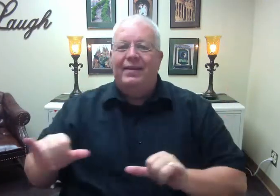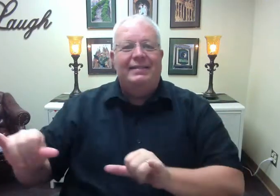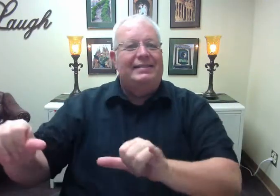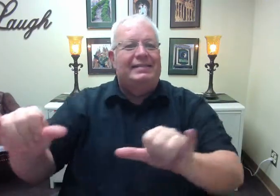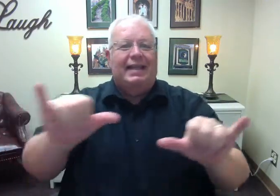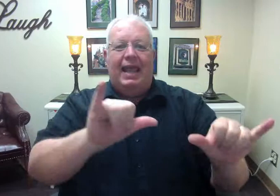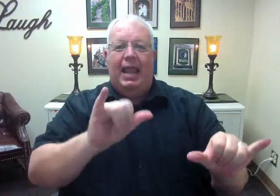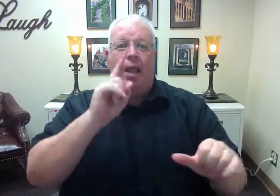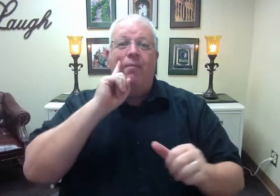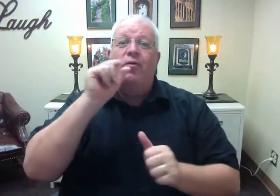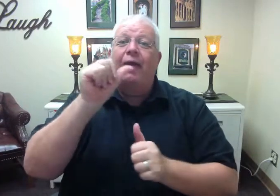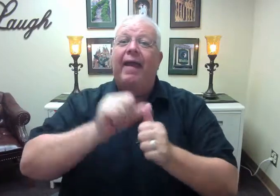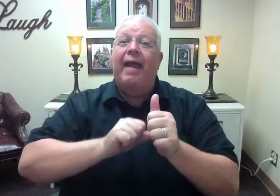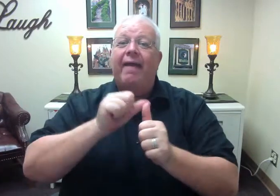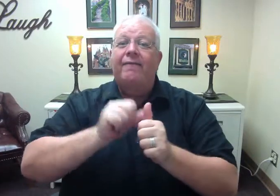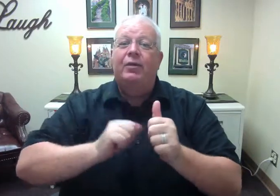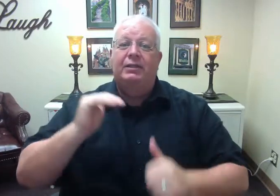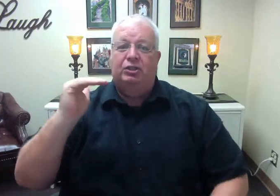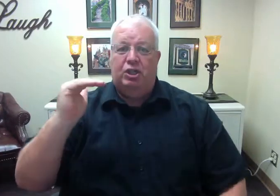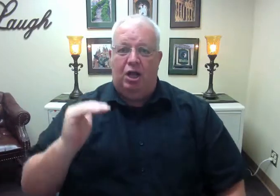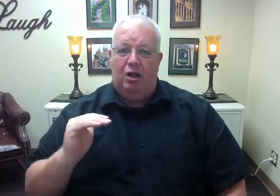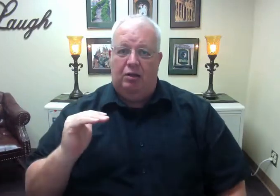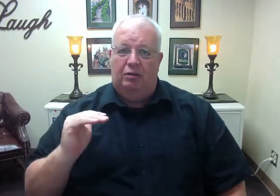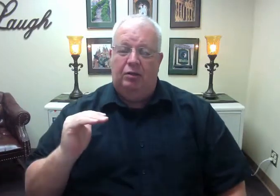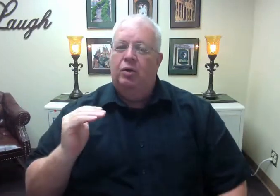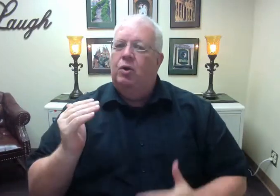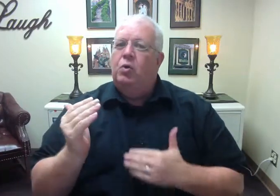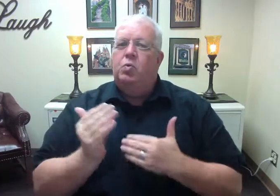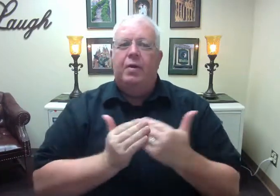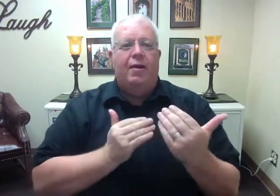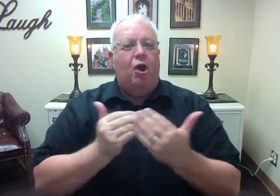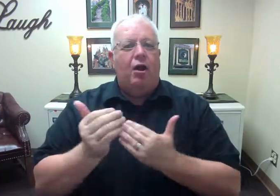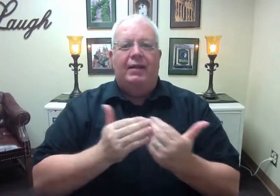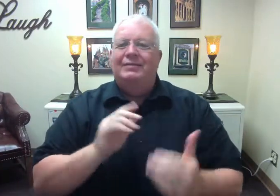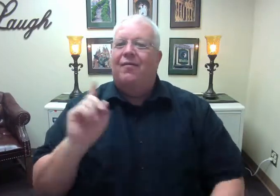regardless of where they lived or what culture they were raised in.